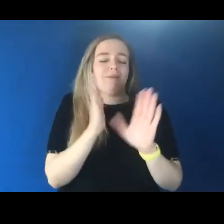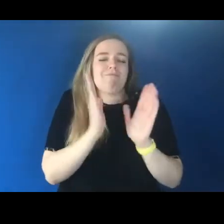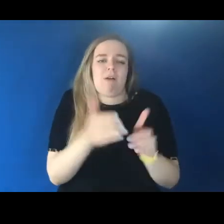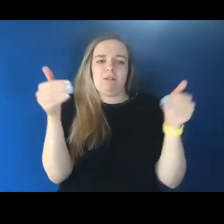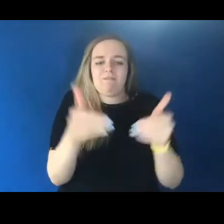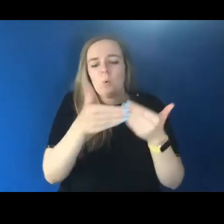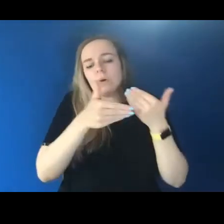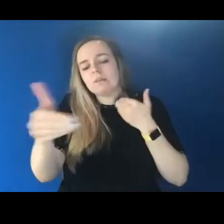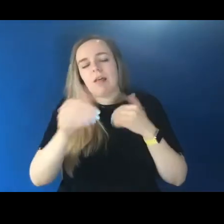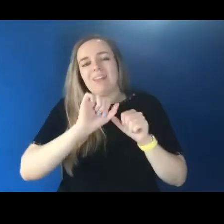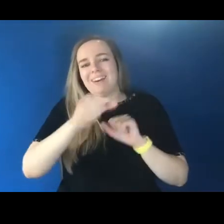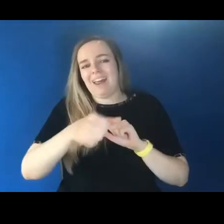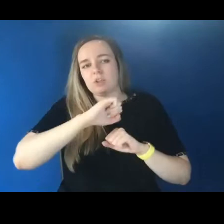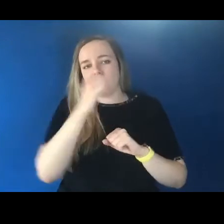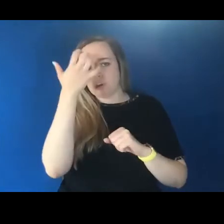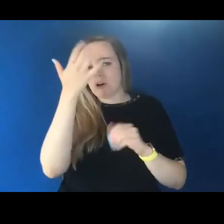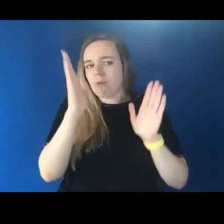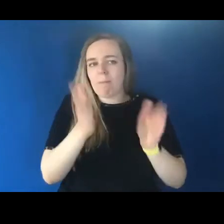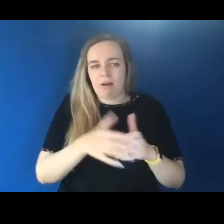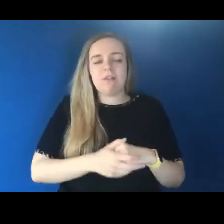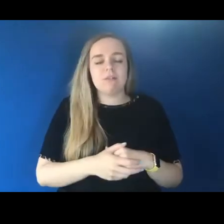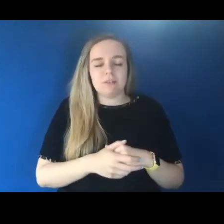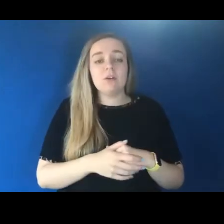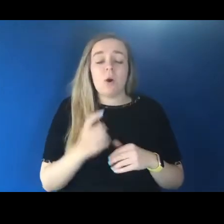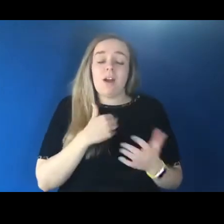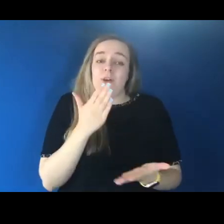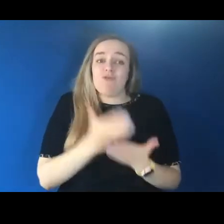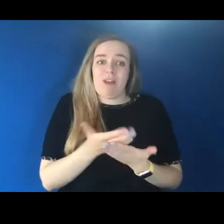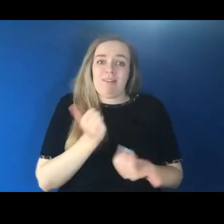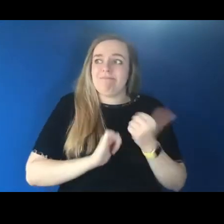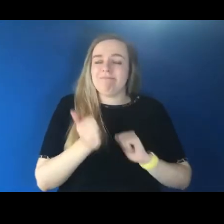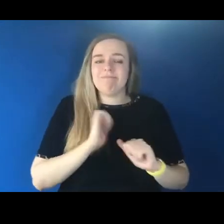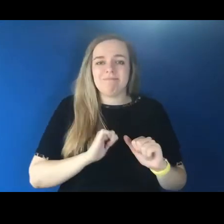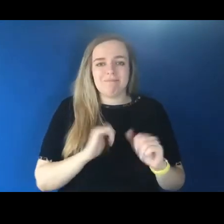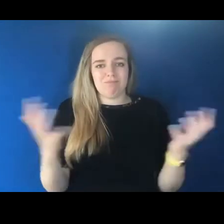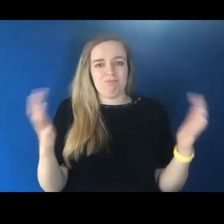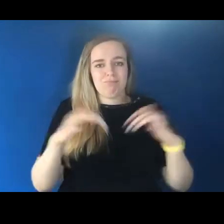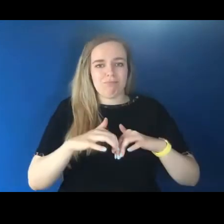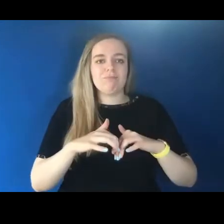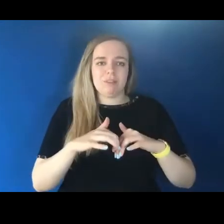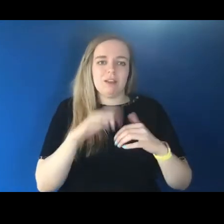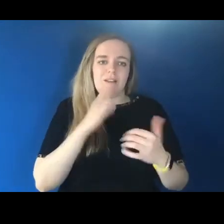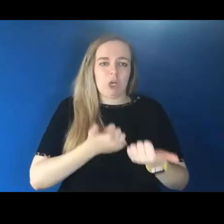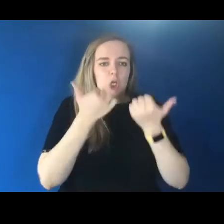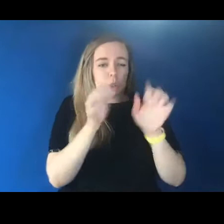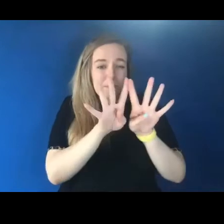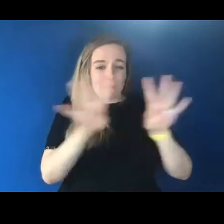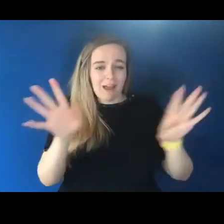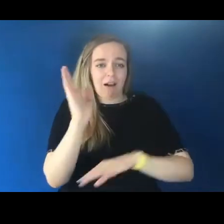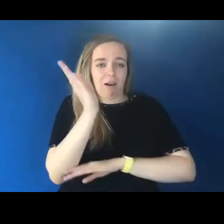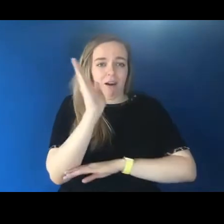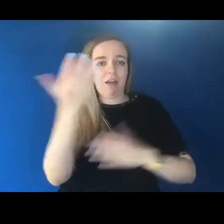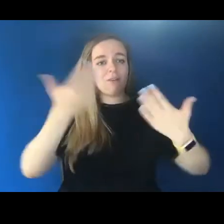next Scottish government does. So I'm really delighted to bring you a great panel of speakers this